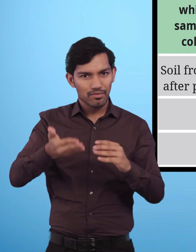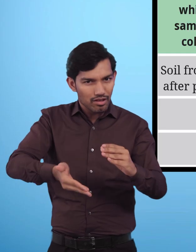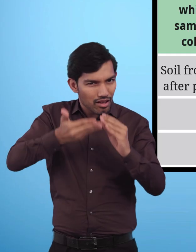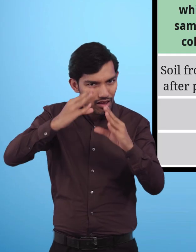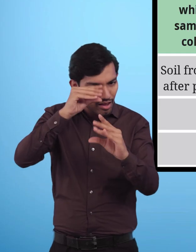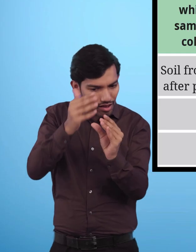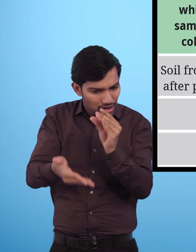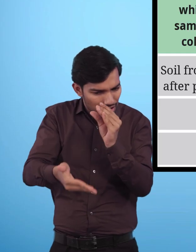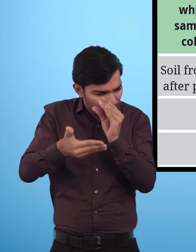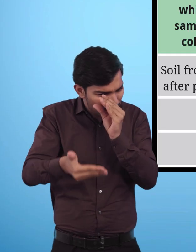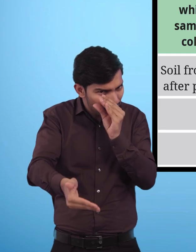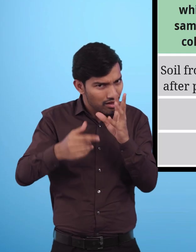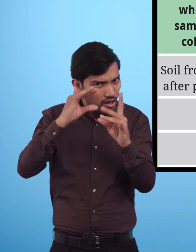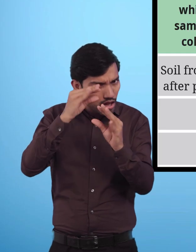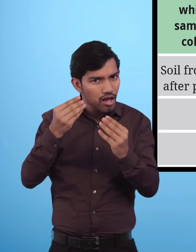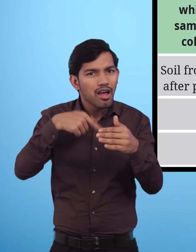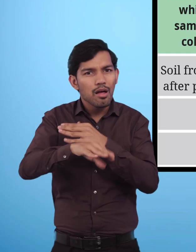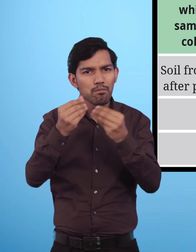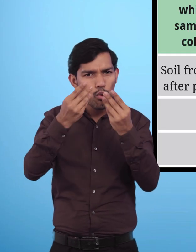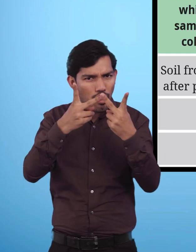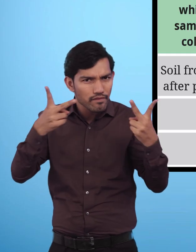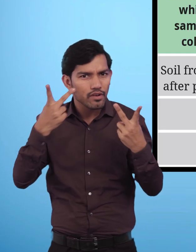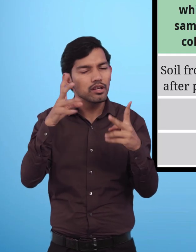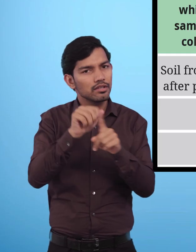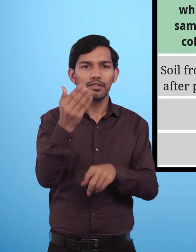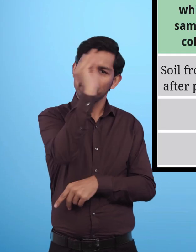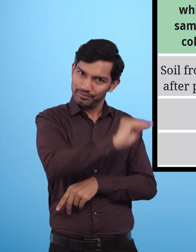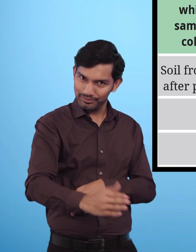Observation of soil with a magnifying lens.